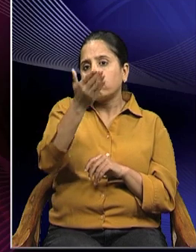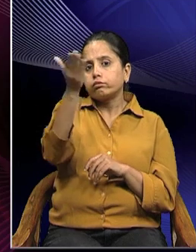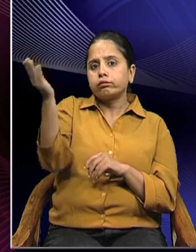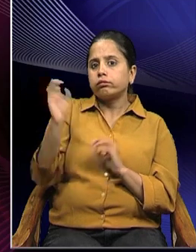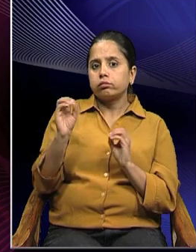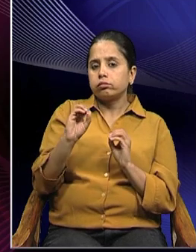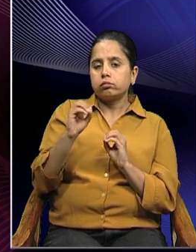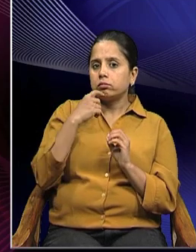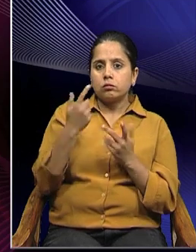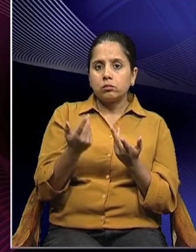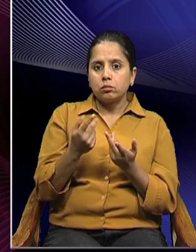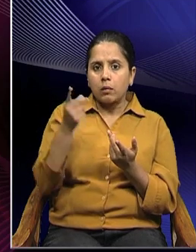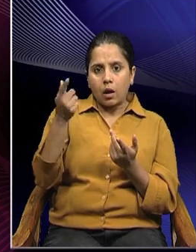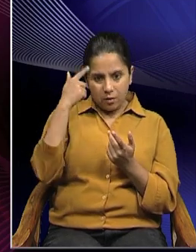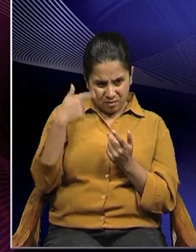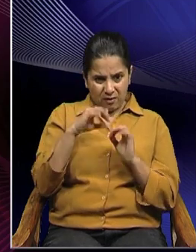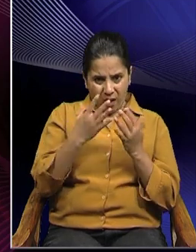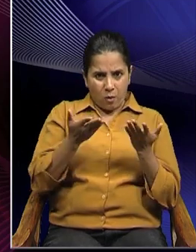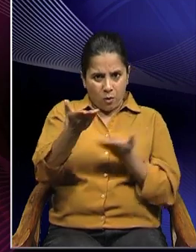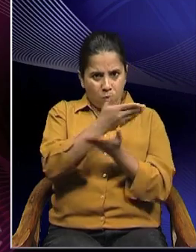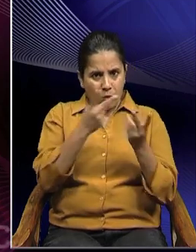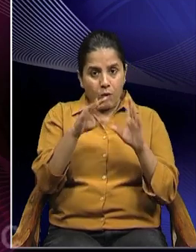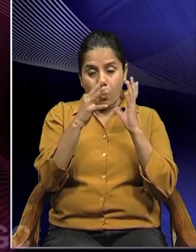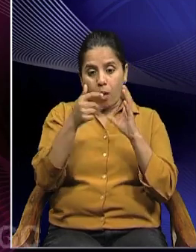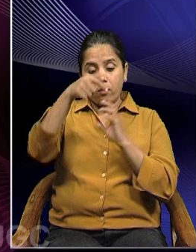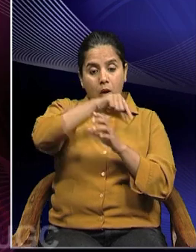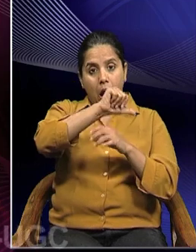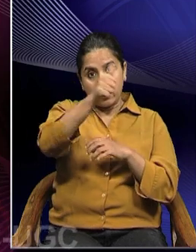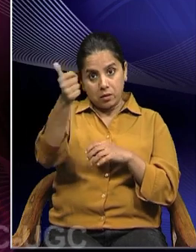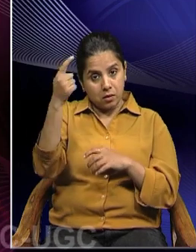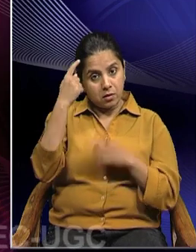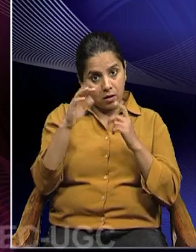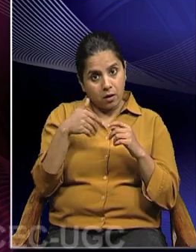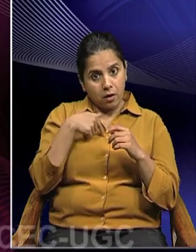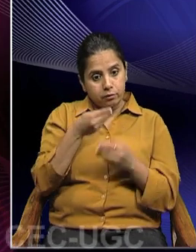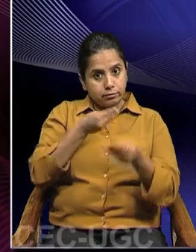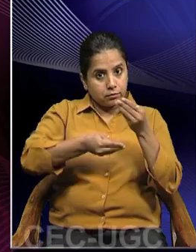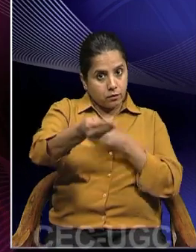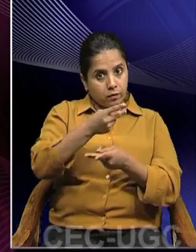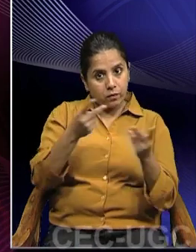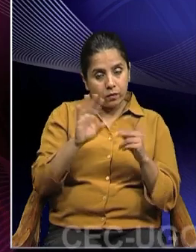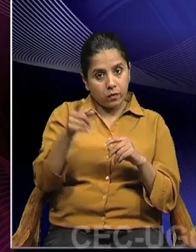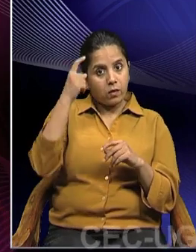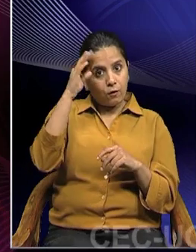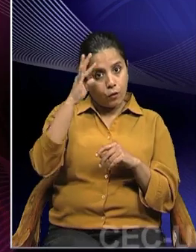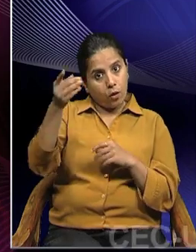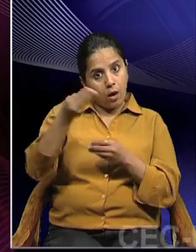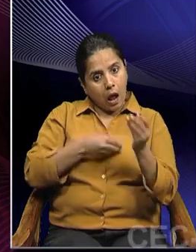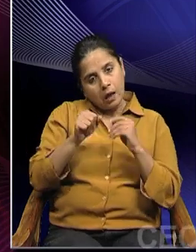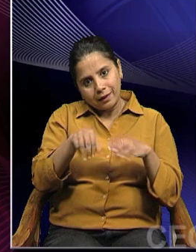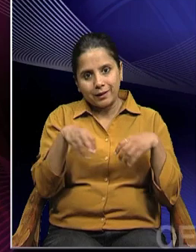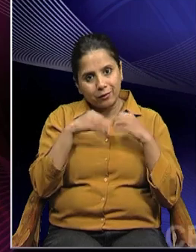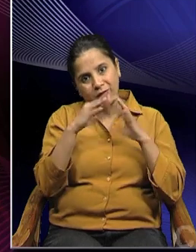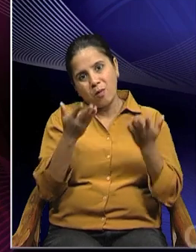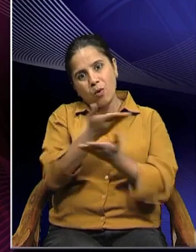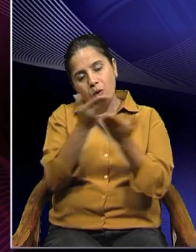is going to consider, no other part of world is going to endorse it with this kind of philosophy.